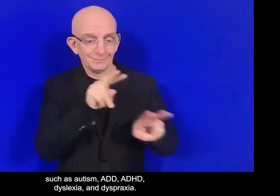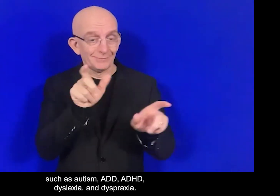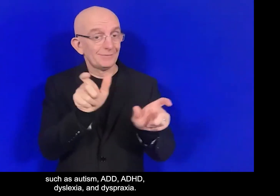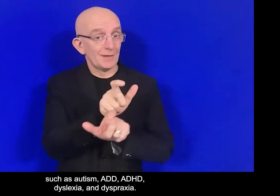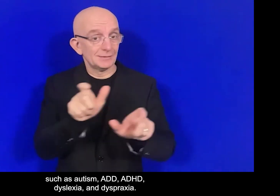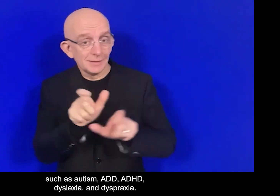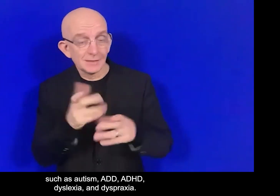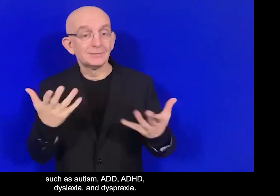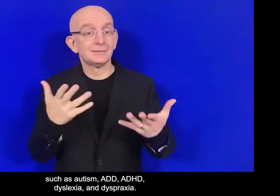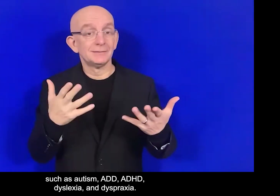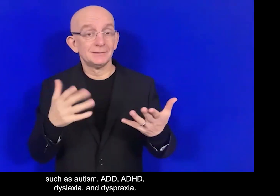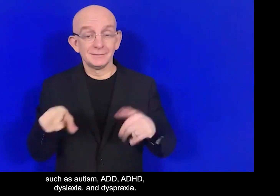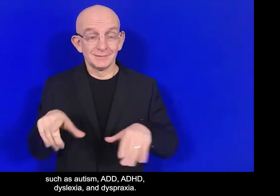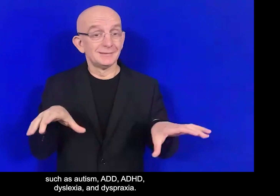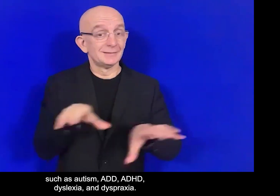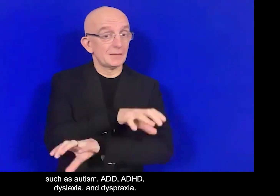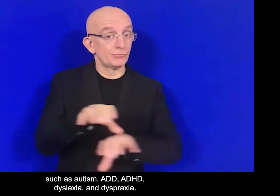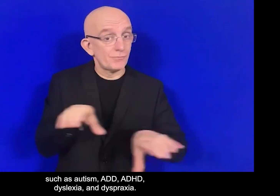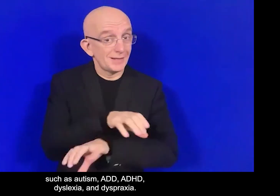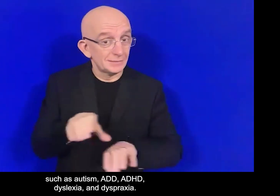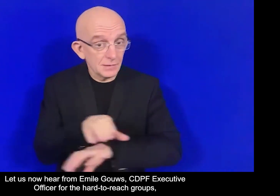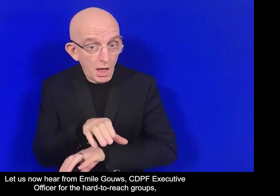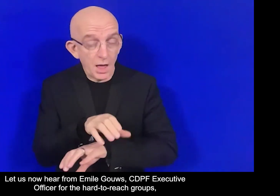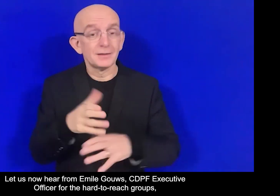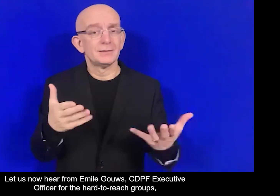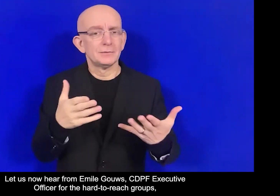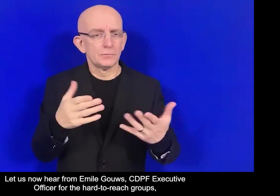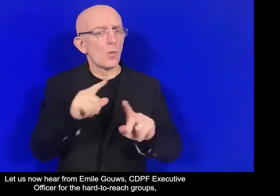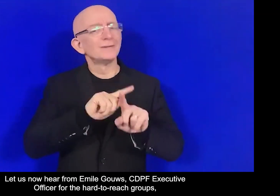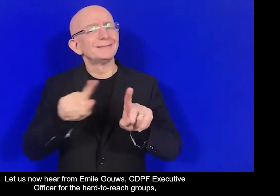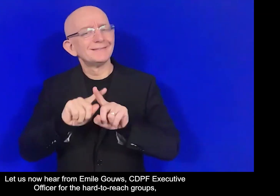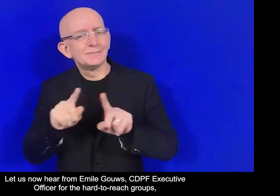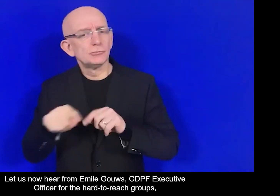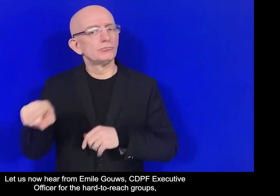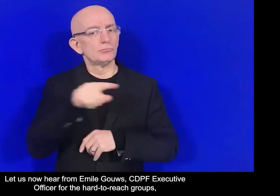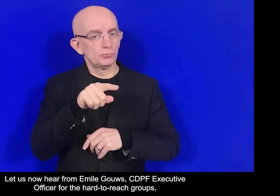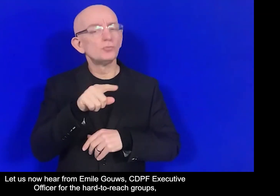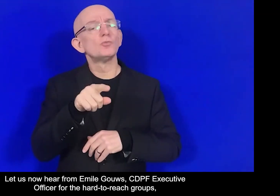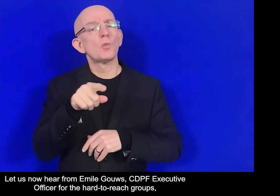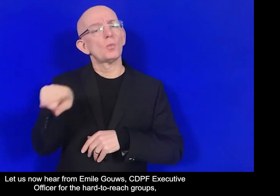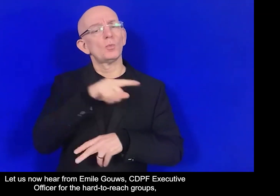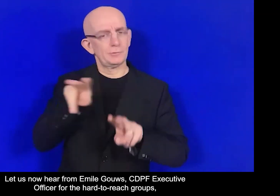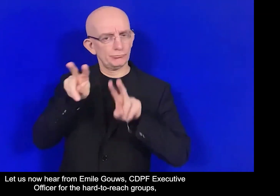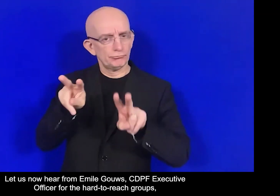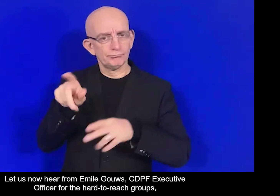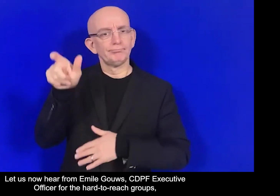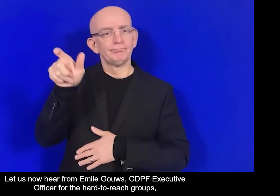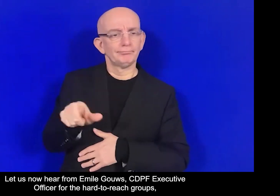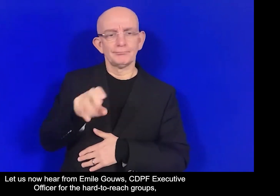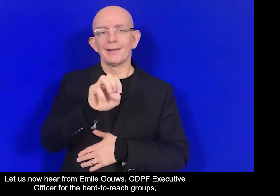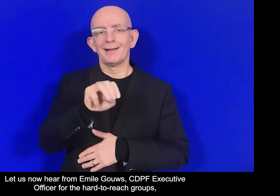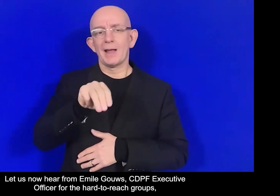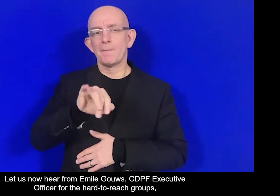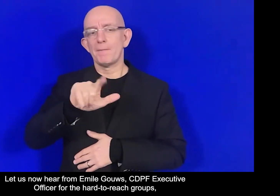dyslexia, and dyspraxia. Let us now hear from Dr. Emil Gauss, CDPF